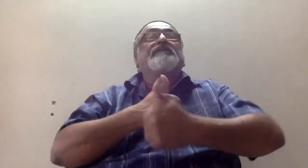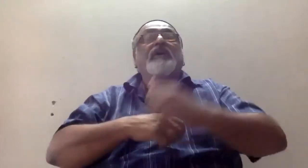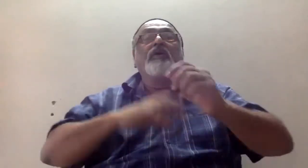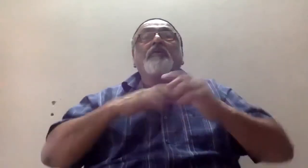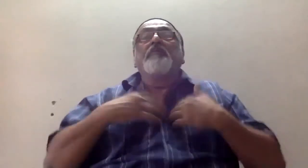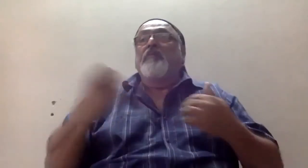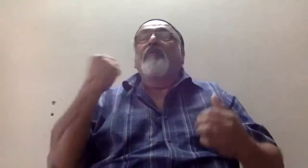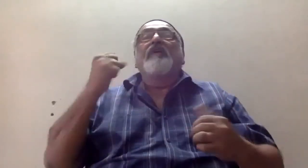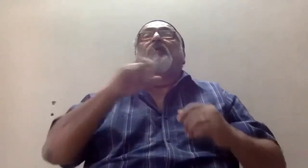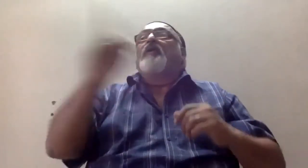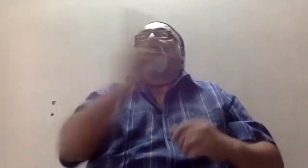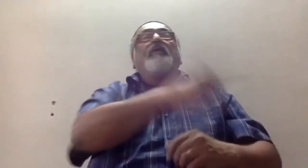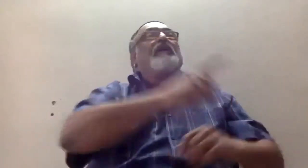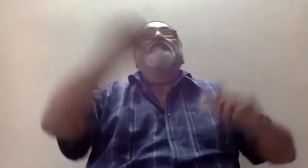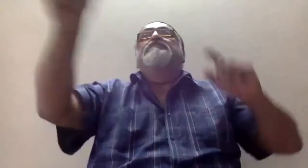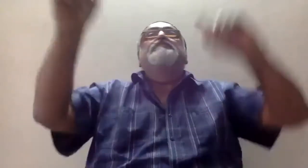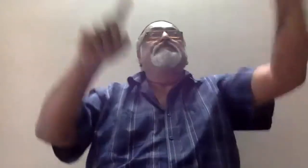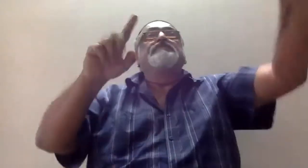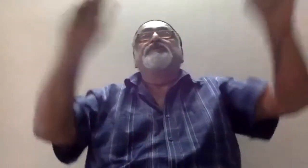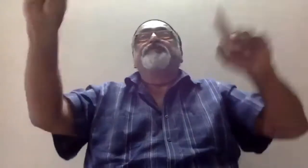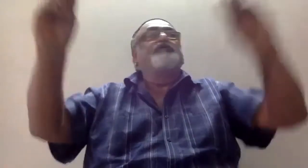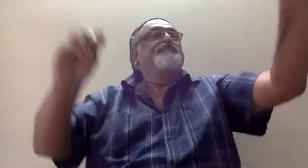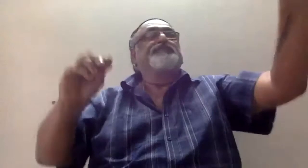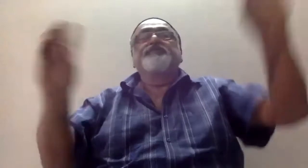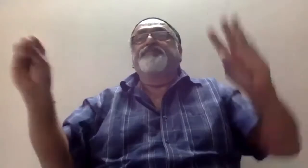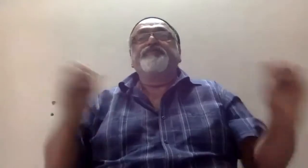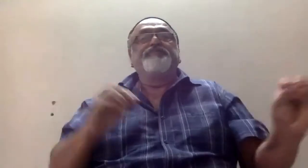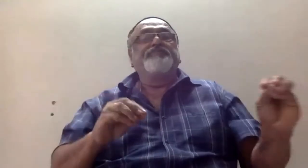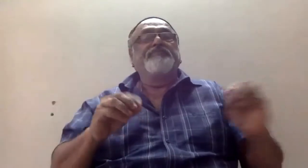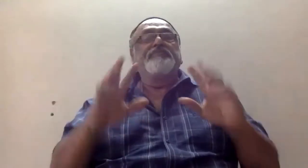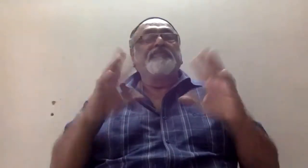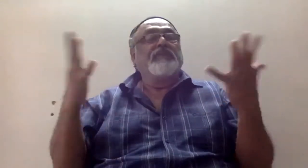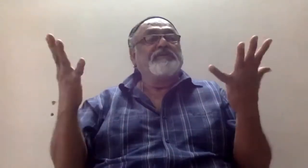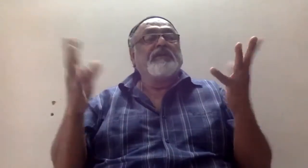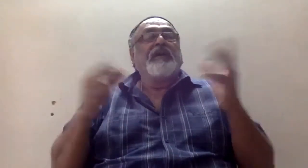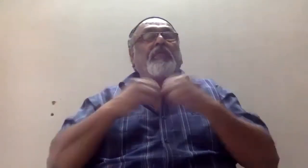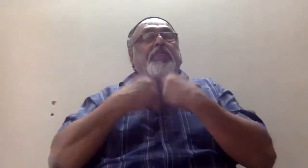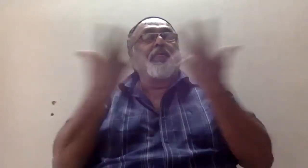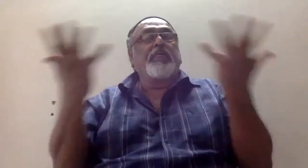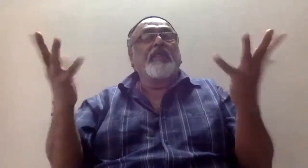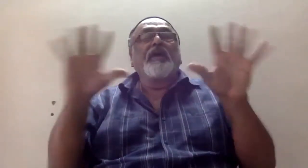could not ask people to be quiet because there was no control. The control is with a